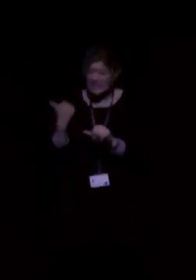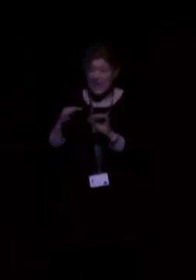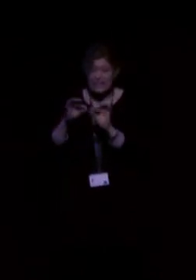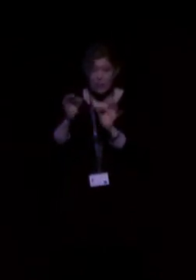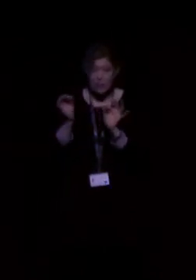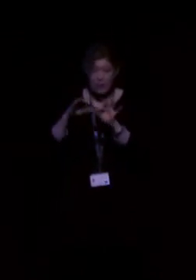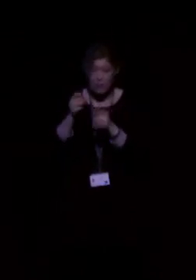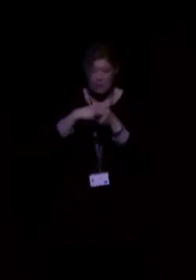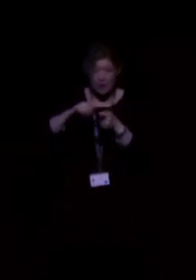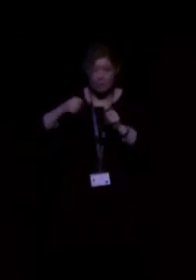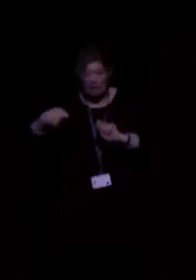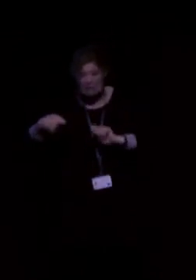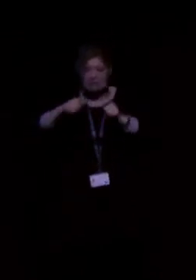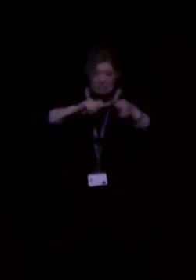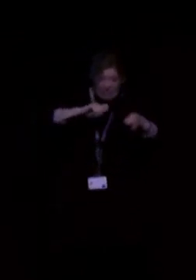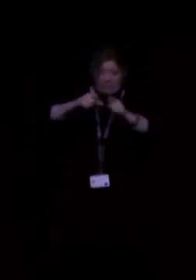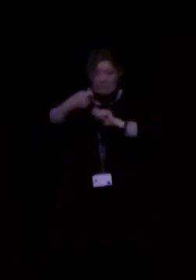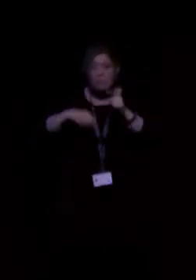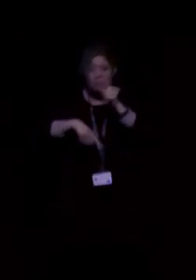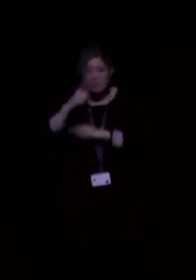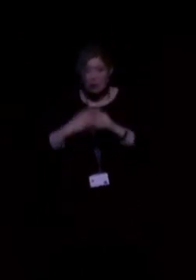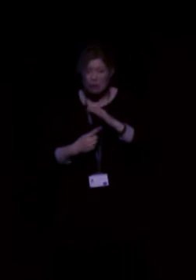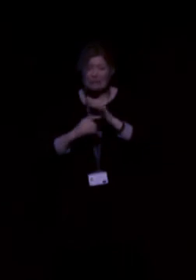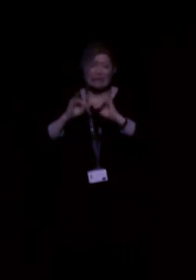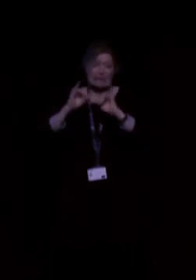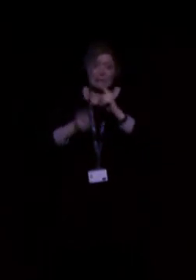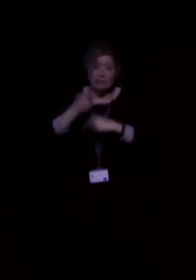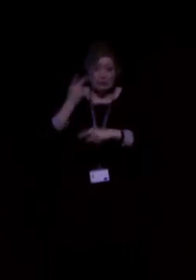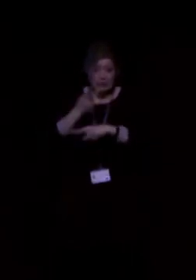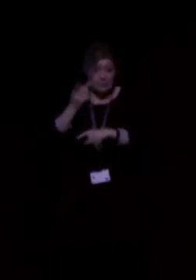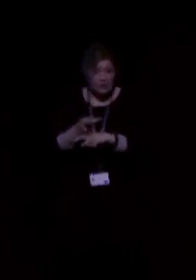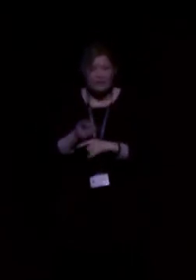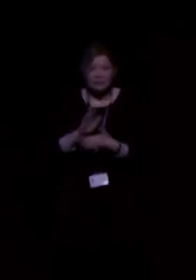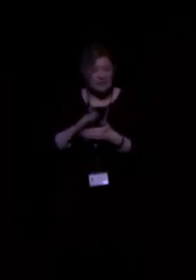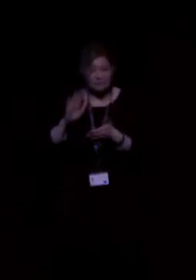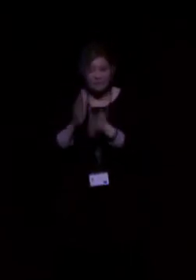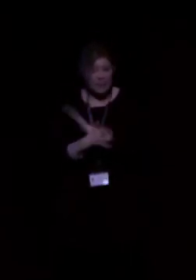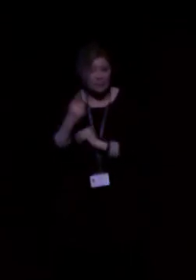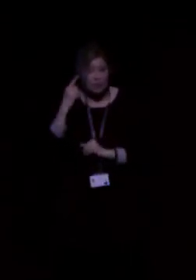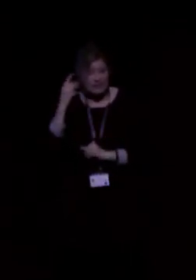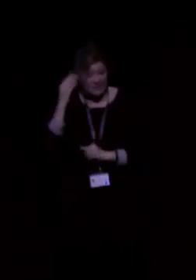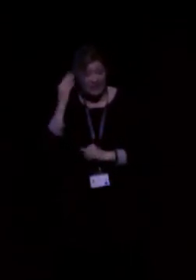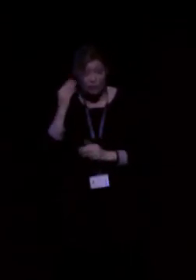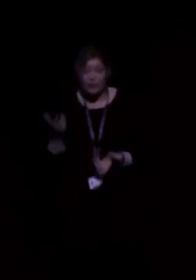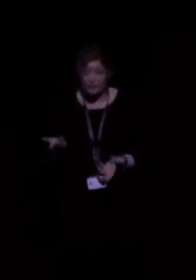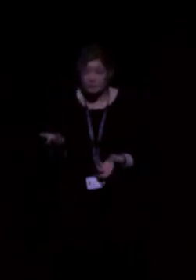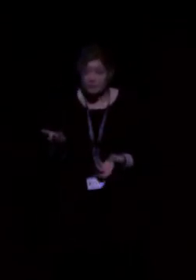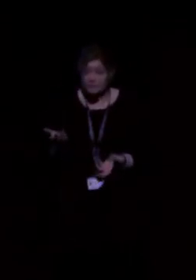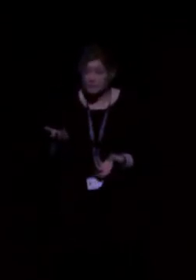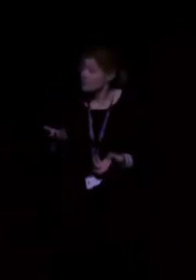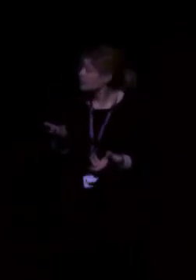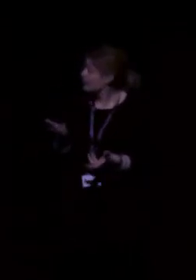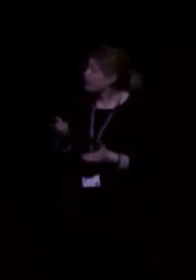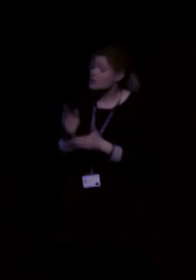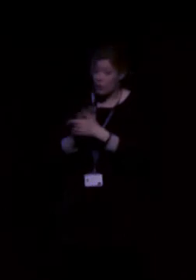more distorted by the recurrent attacks, the hearing does not return to normal. And then as the neurons within the inner ear